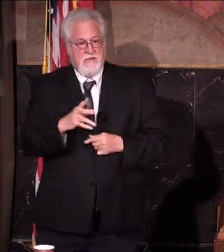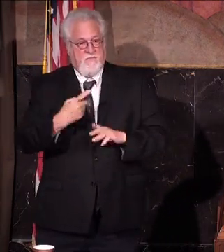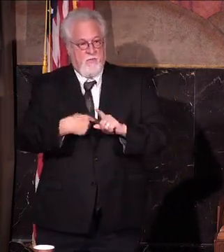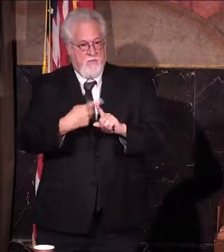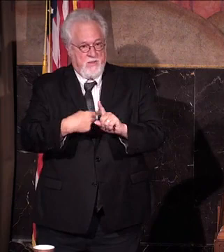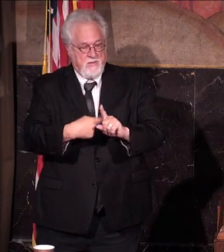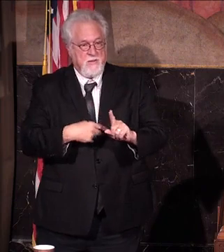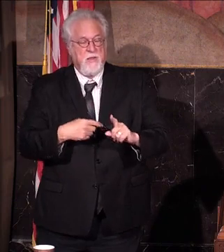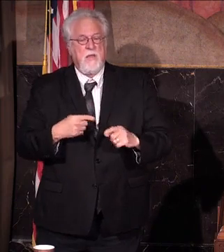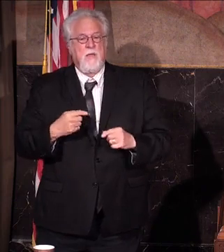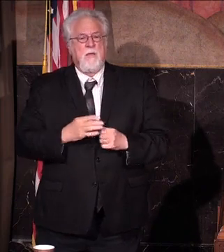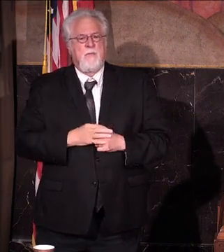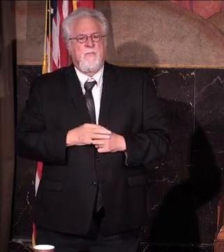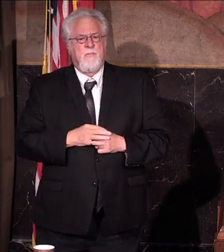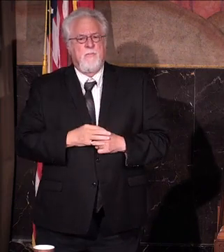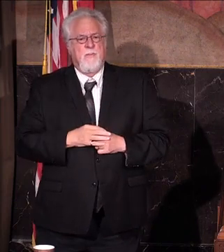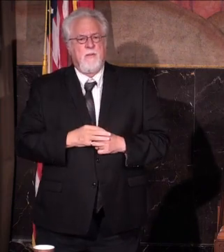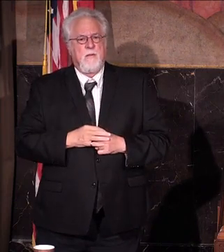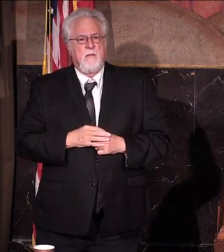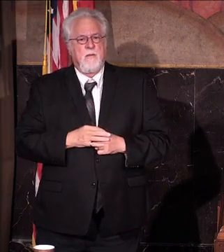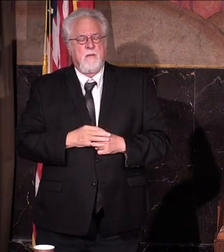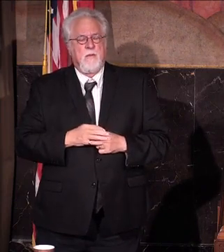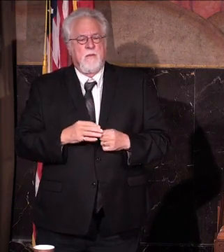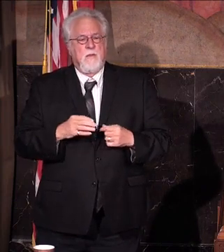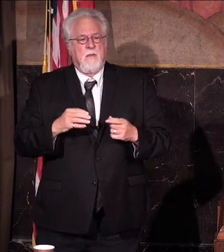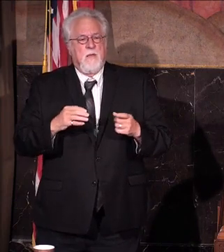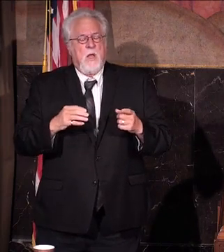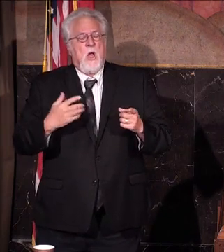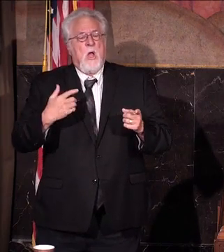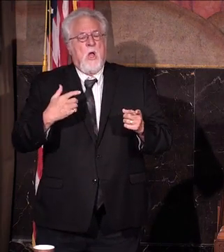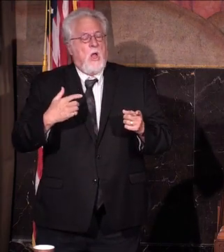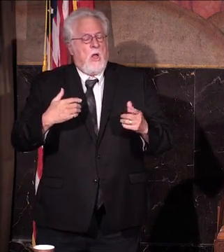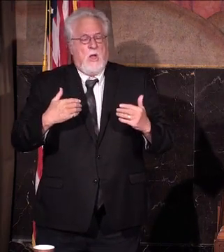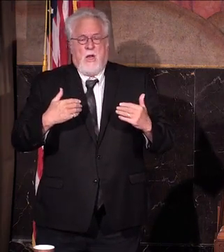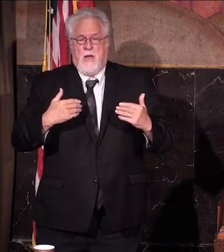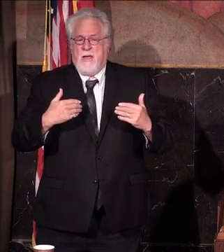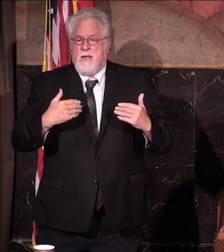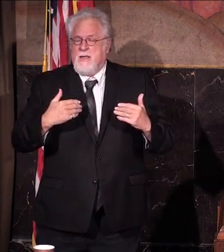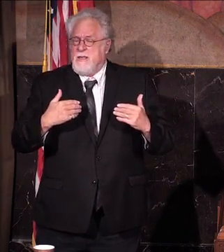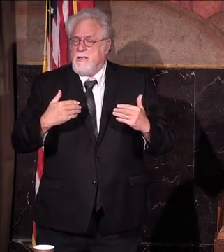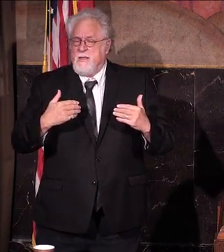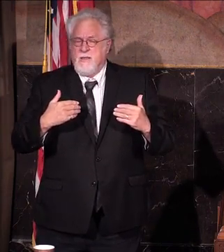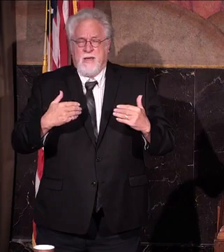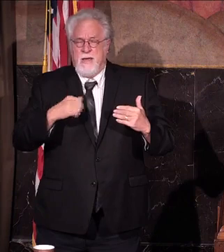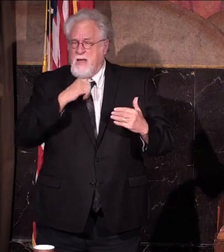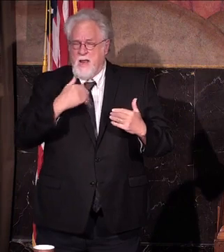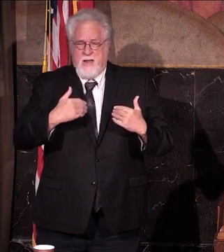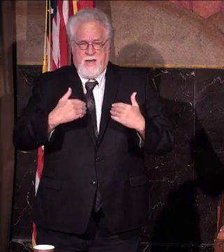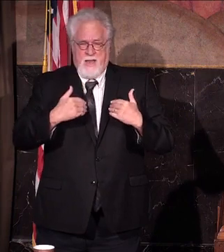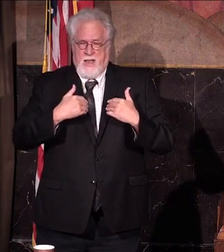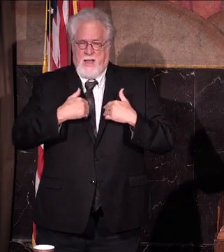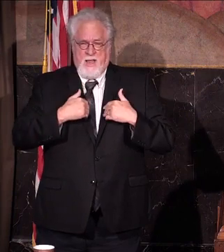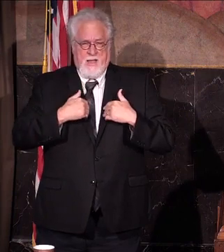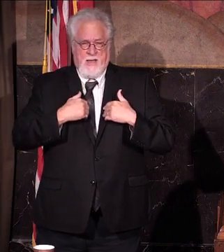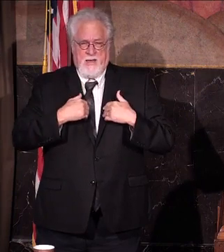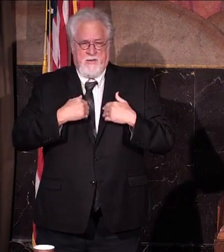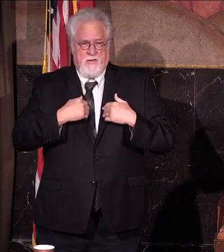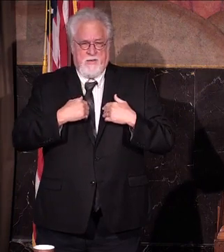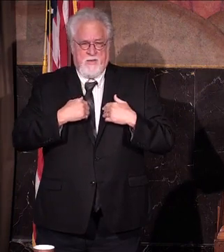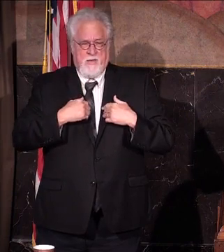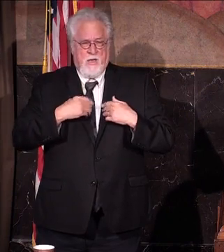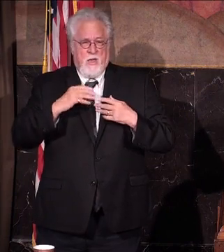months is really the following. We have not had quite the number of cases in